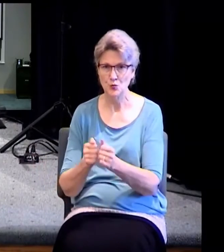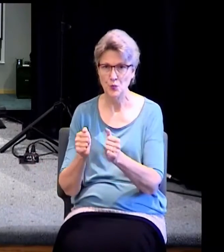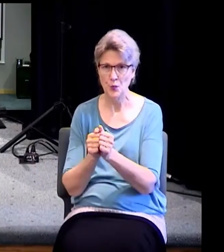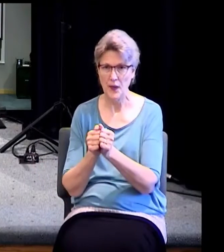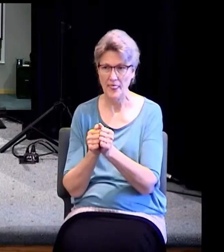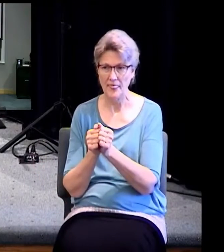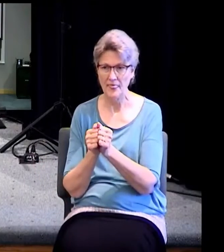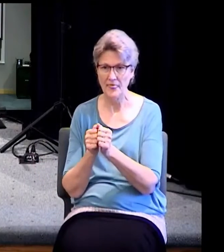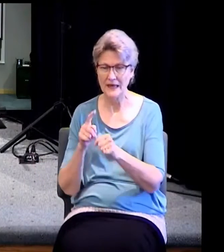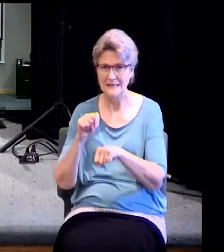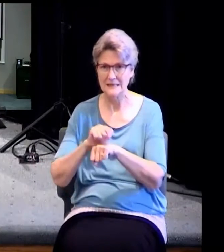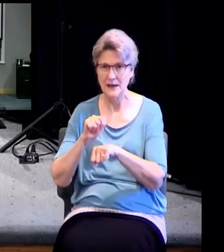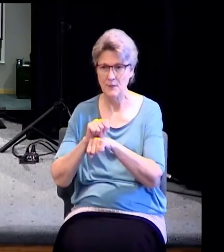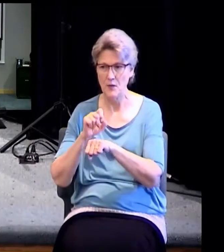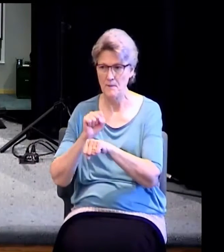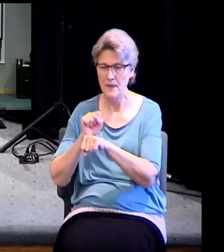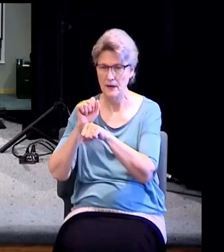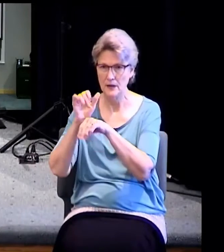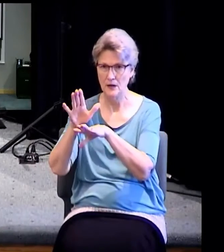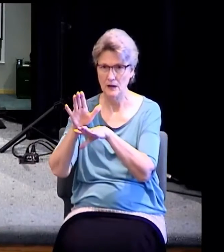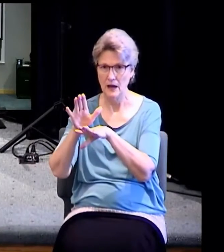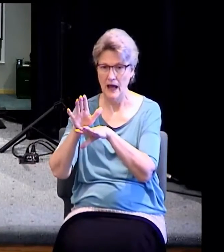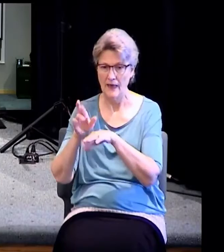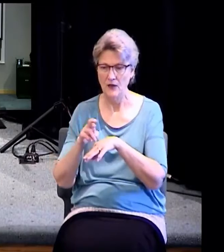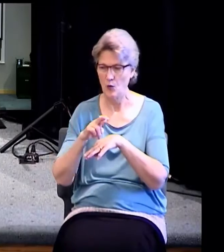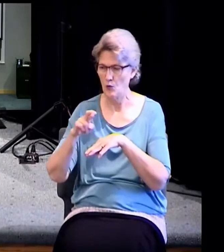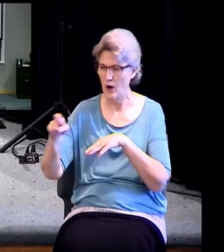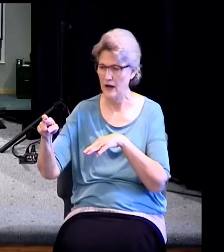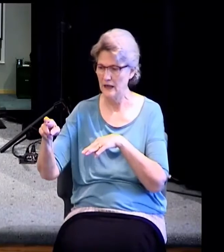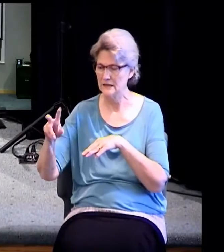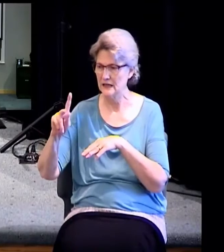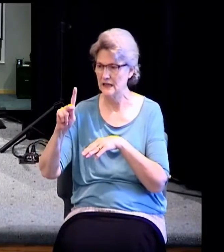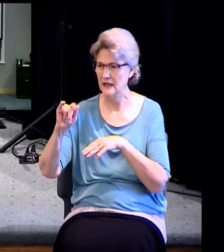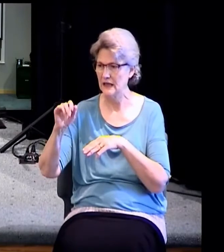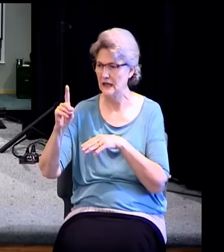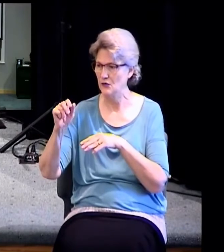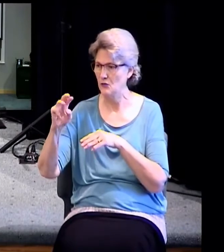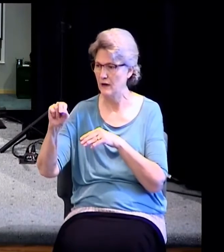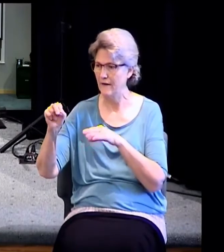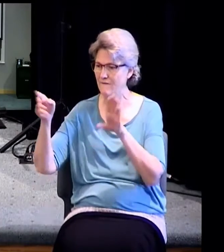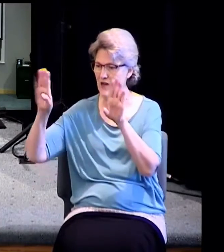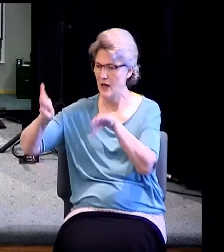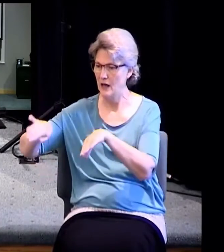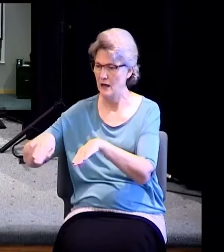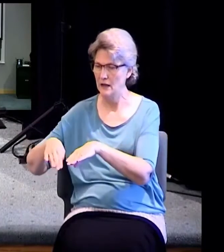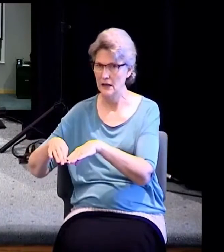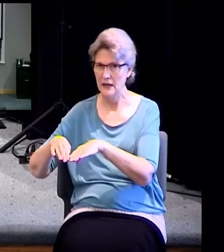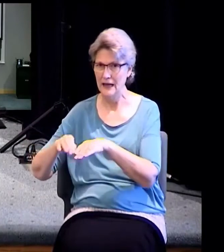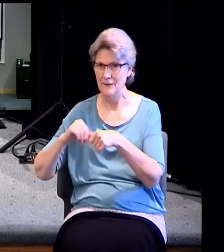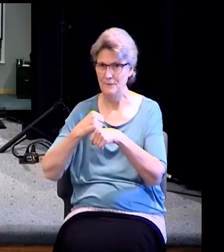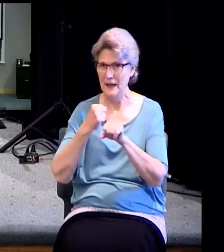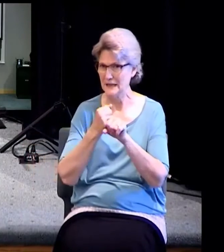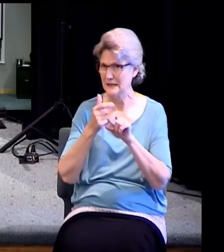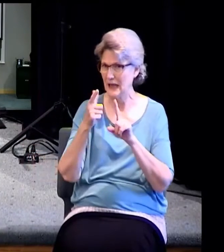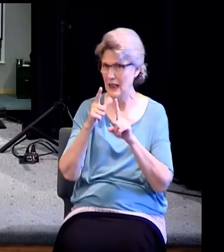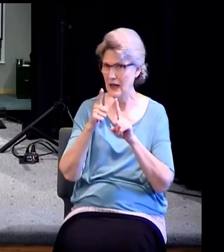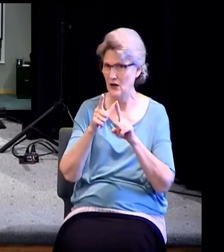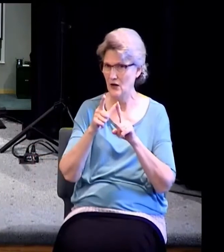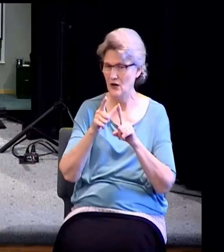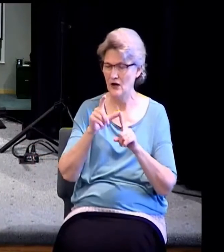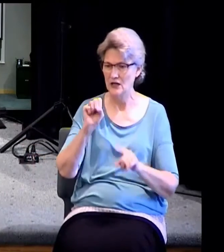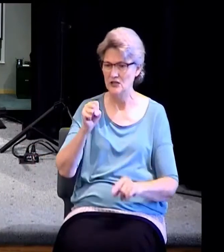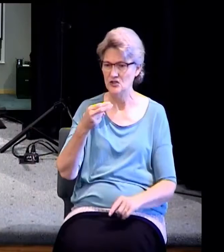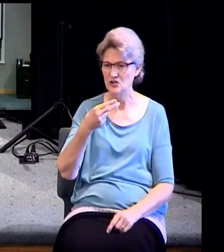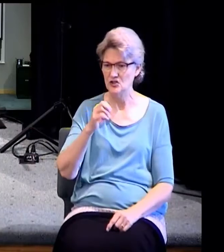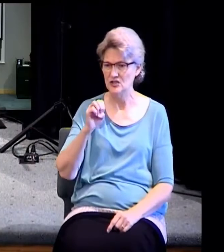Kidron Valley. When you look at this, it actually forms the letter Sheen. God said